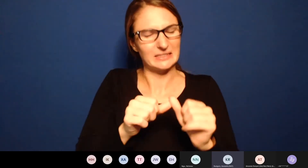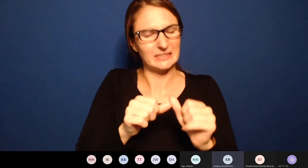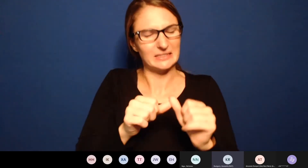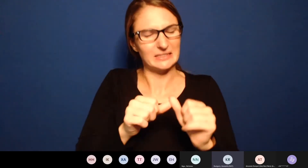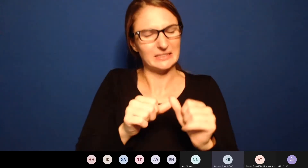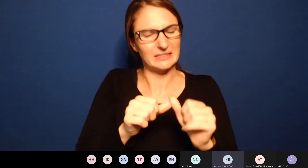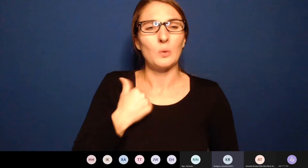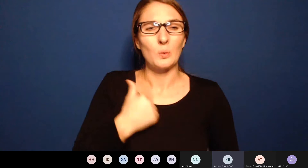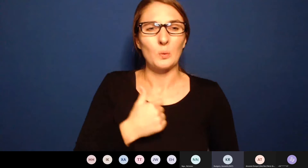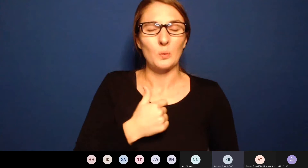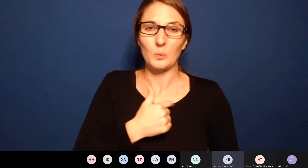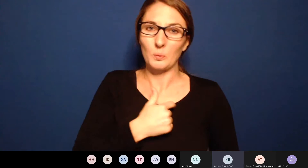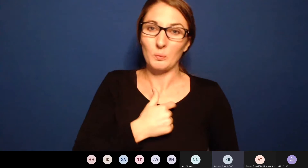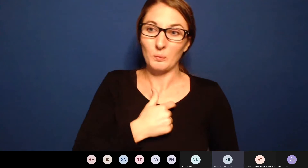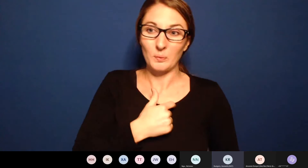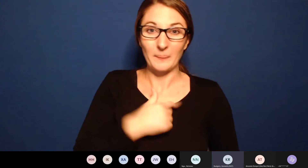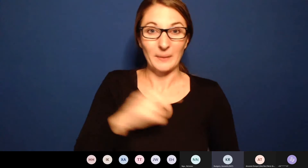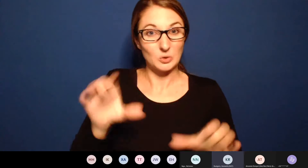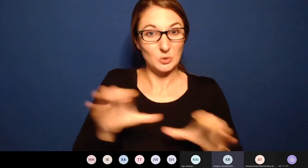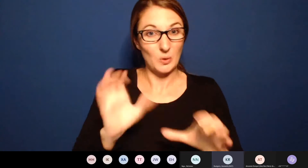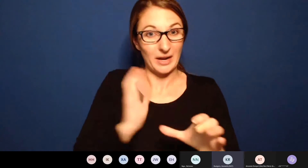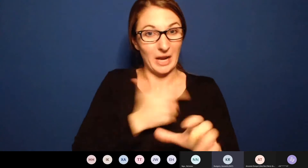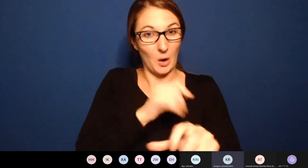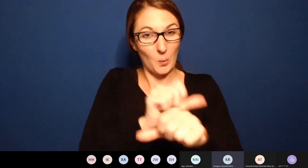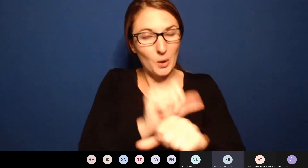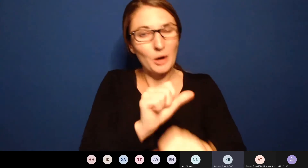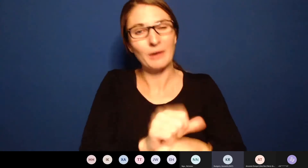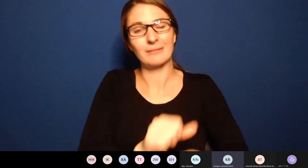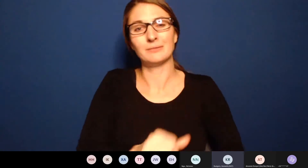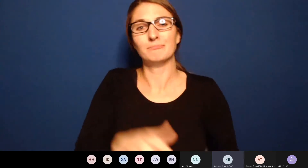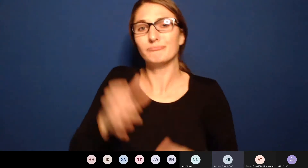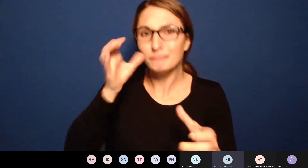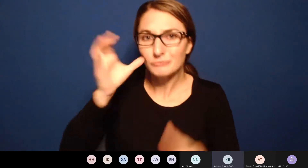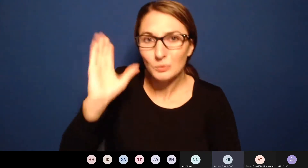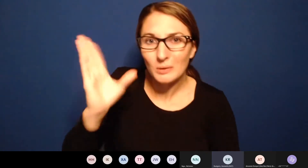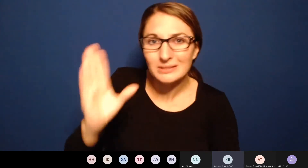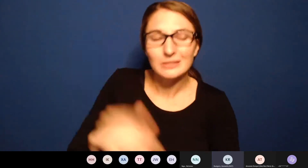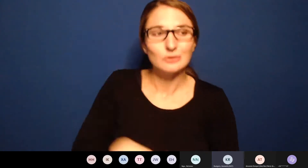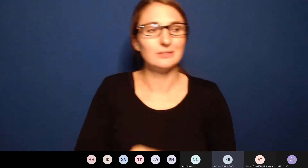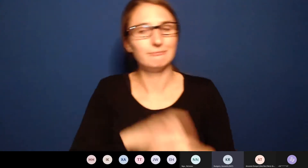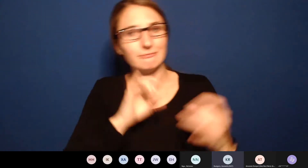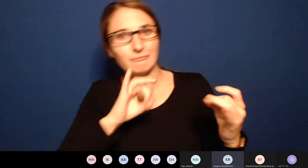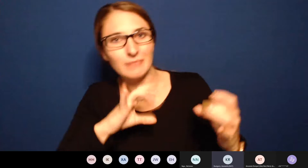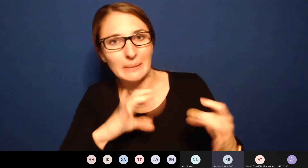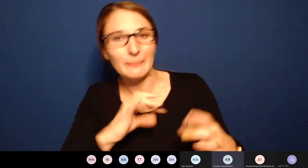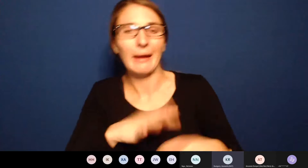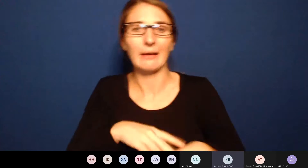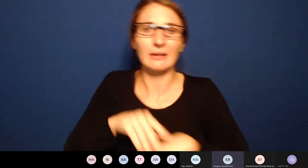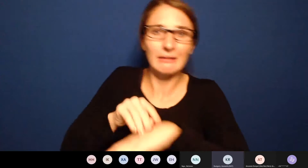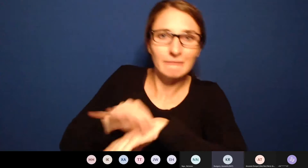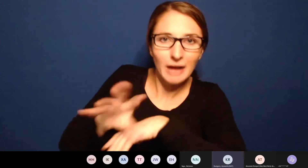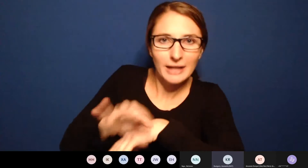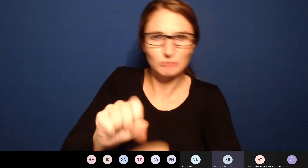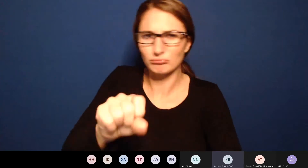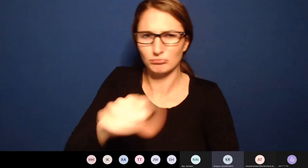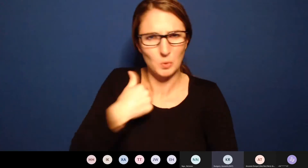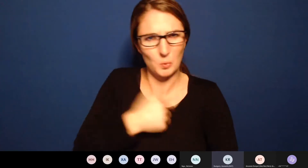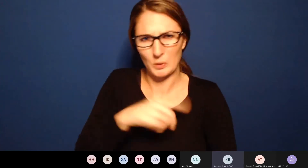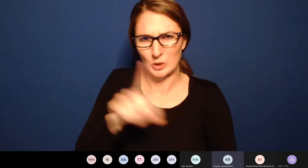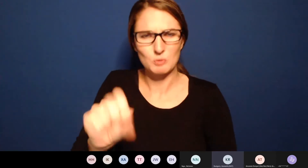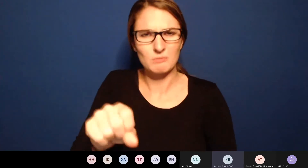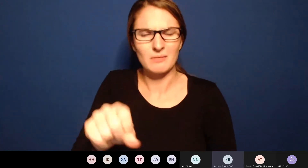We've been holding up our part in hearing presentations and giving advice and things, but little else has had